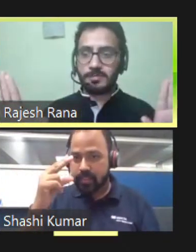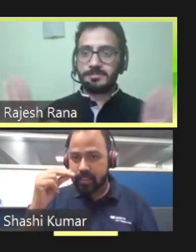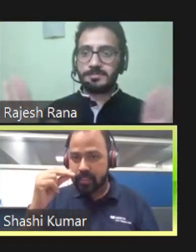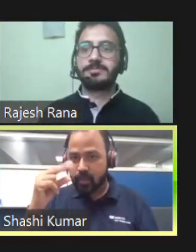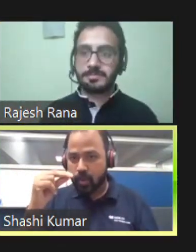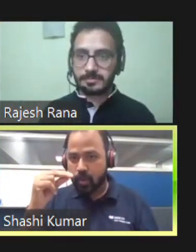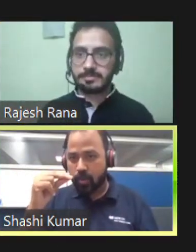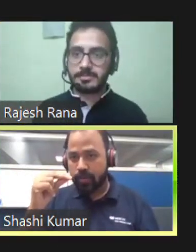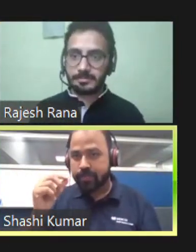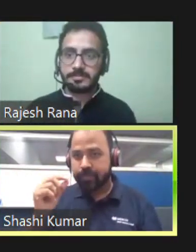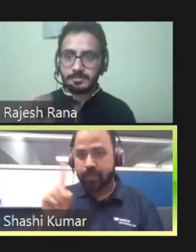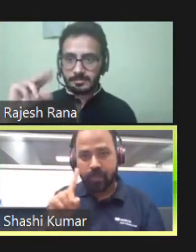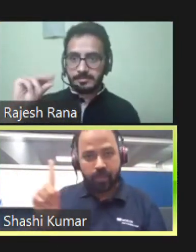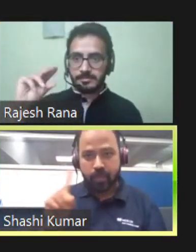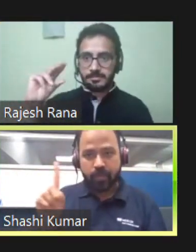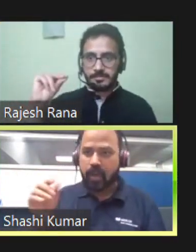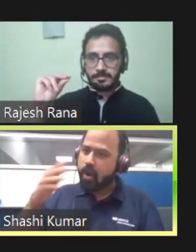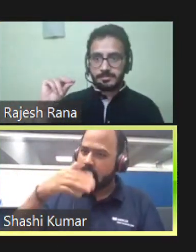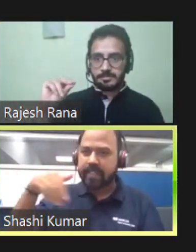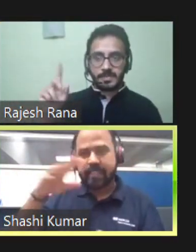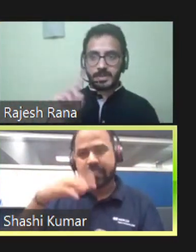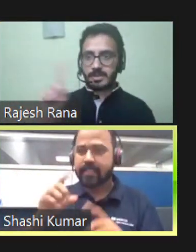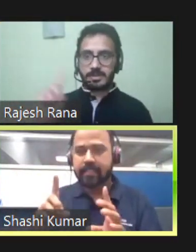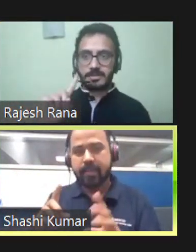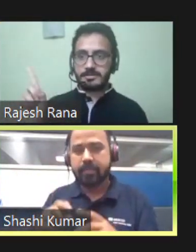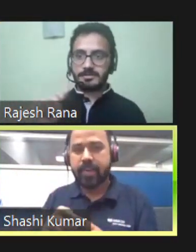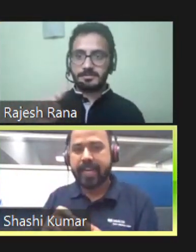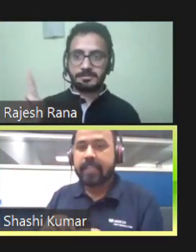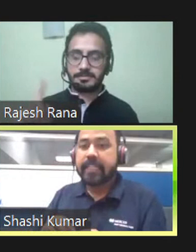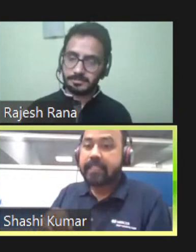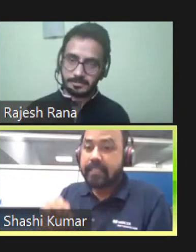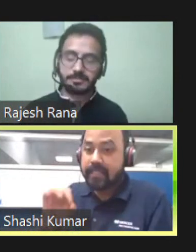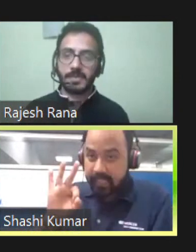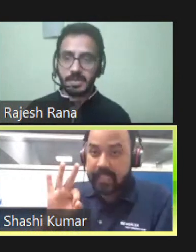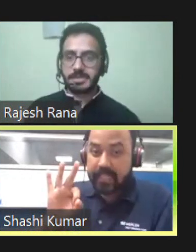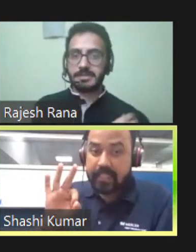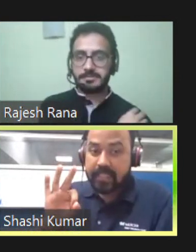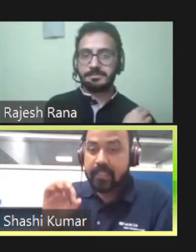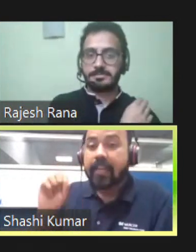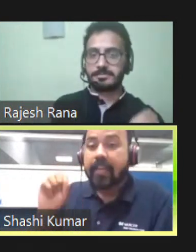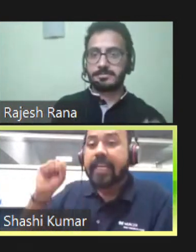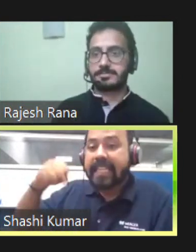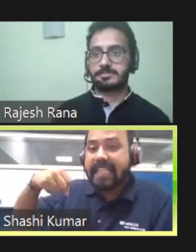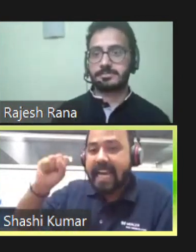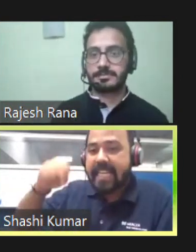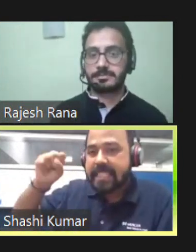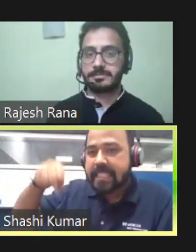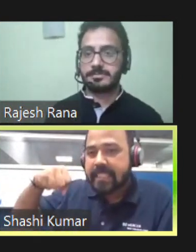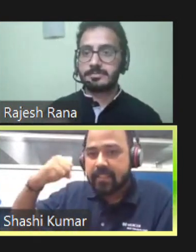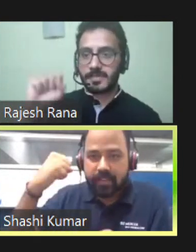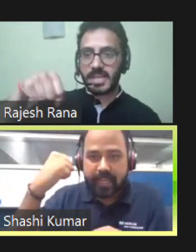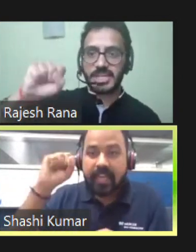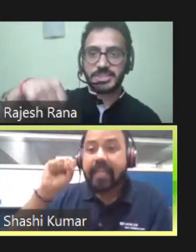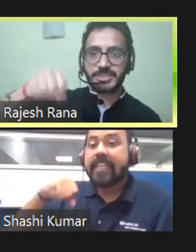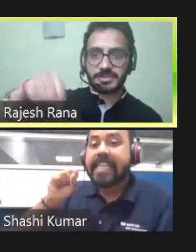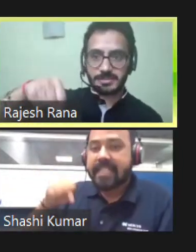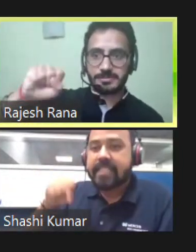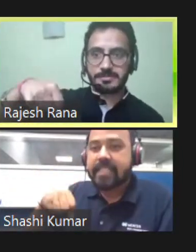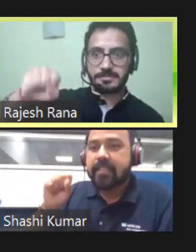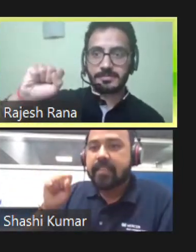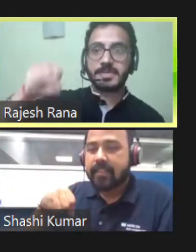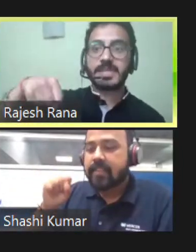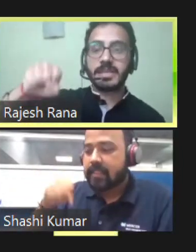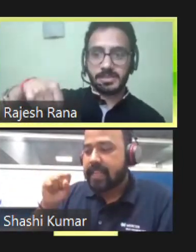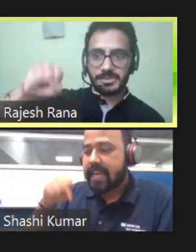This is no. No. All three signs are same, right? Three is yes, right?